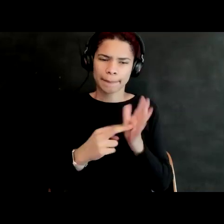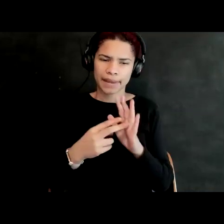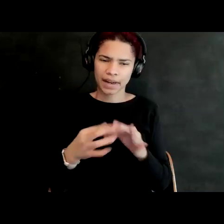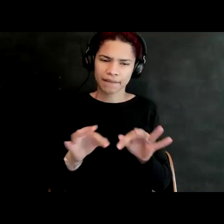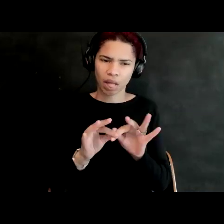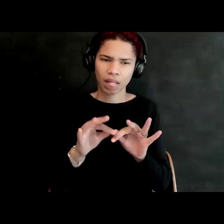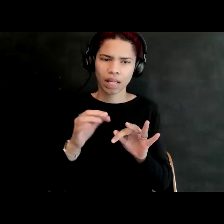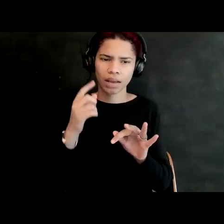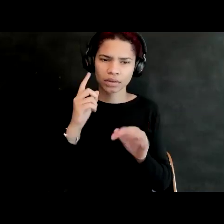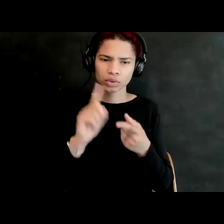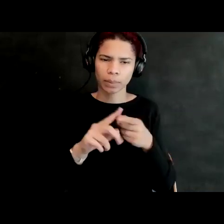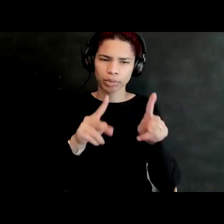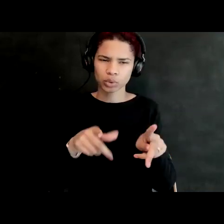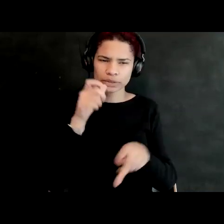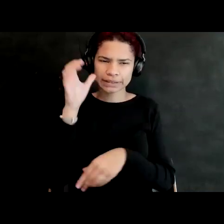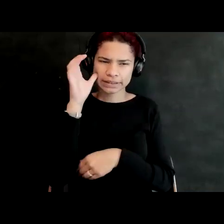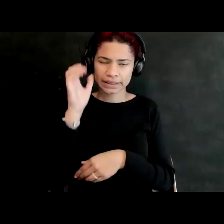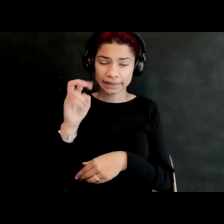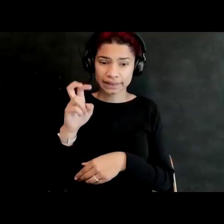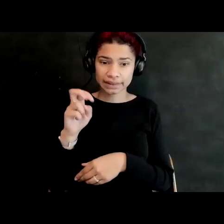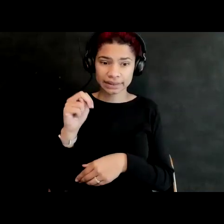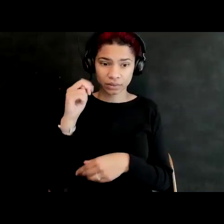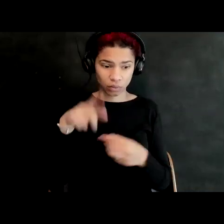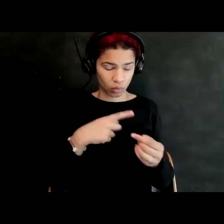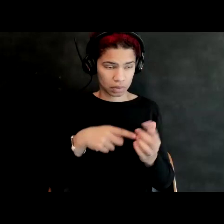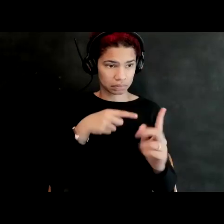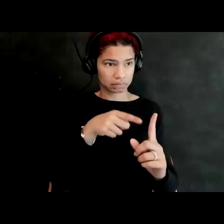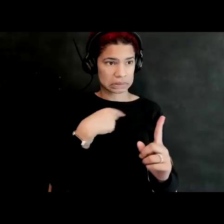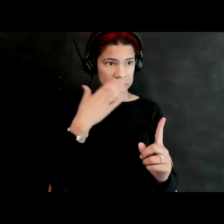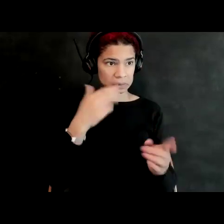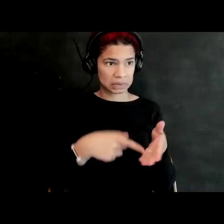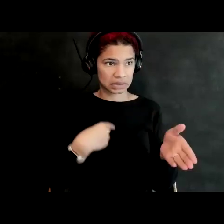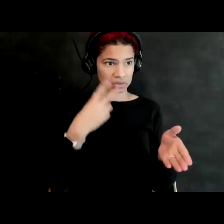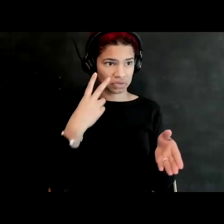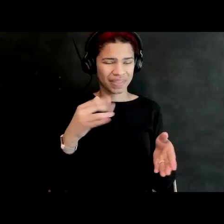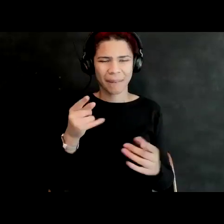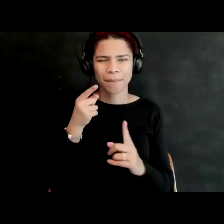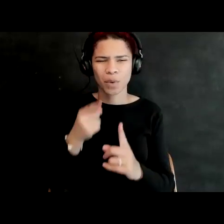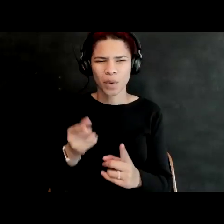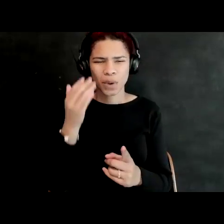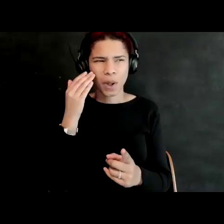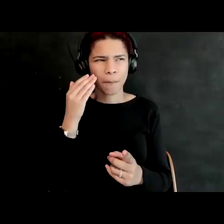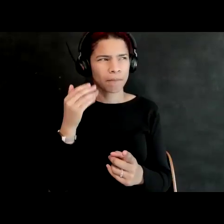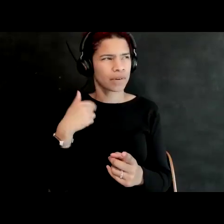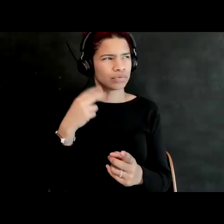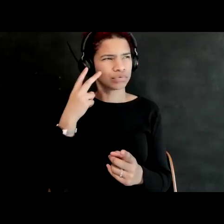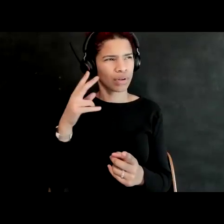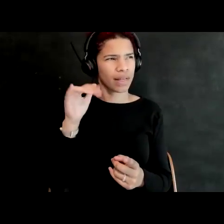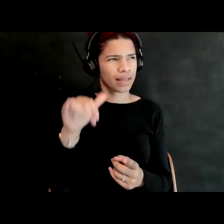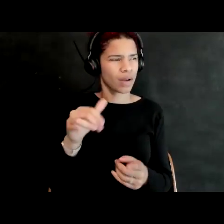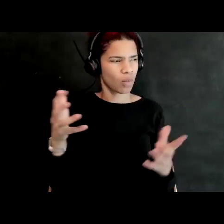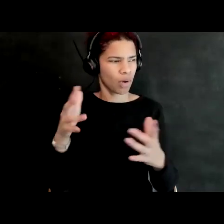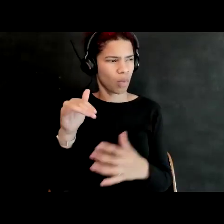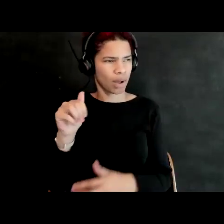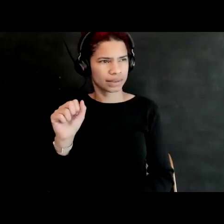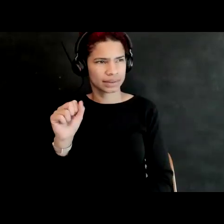even though they really don't know what to make of what they saw. That kind of became the point. Like, what was that? I saw that. What was it? I don't